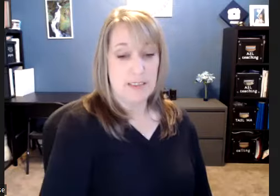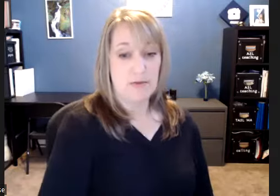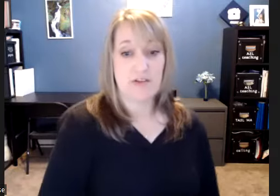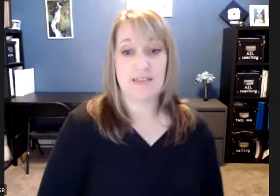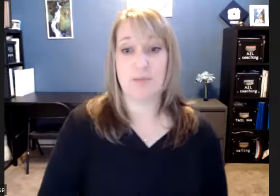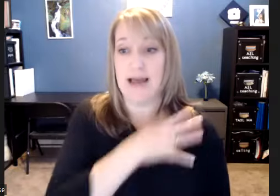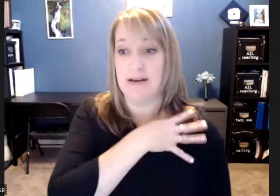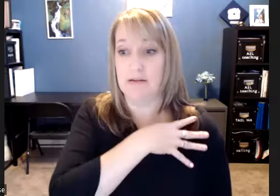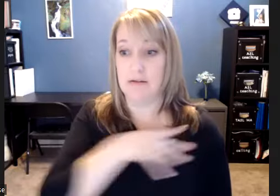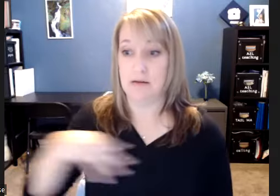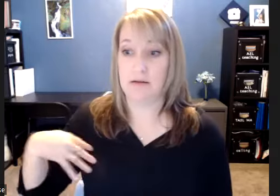down. So that's plaid.